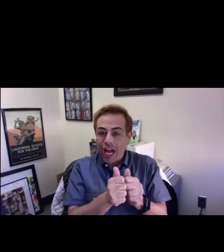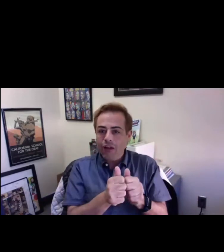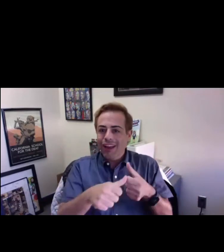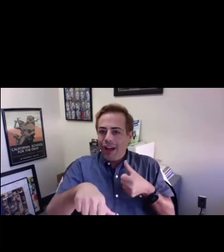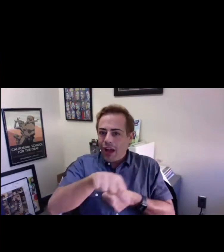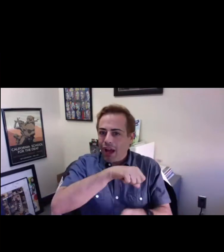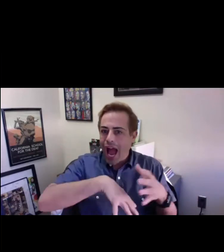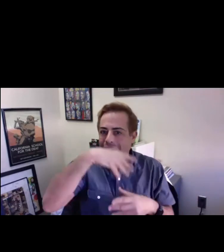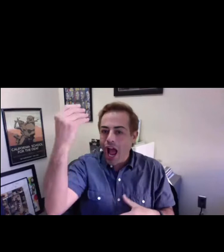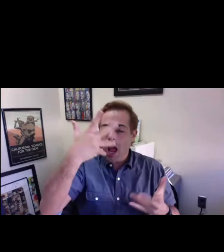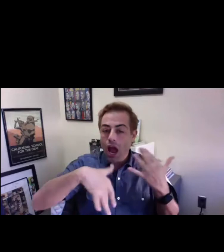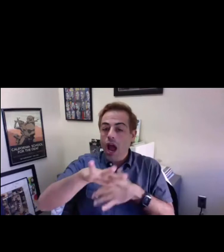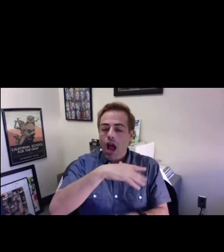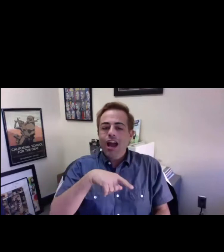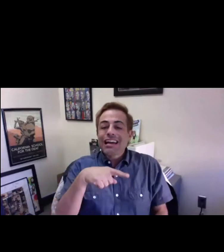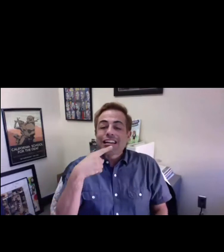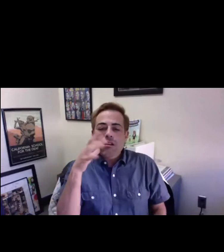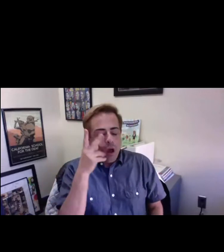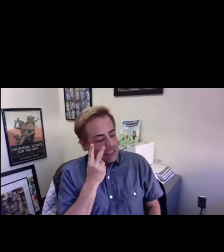one second, please.